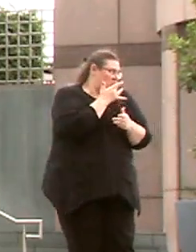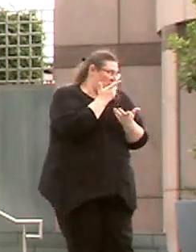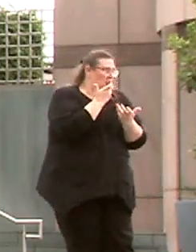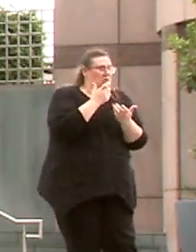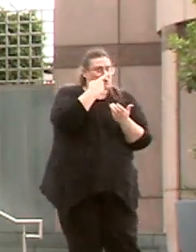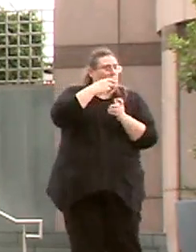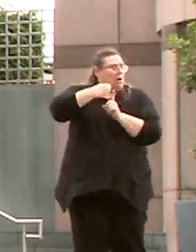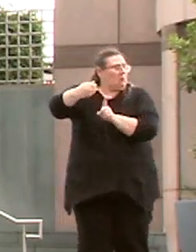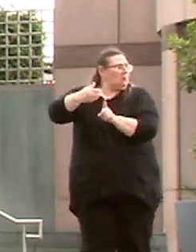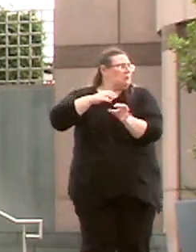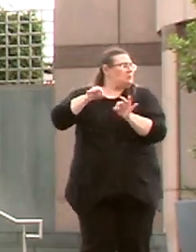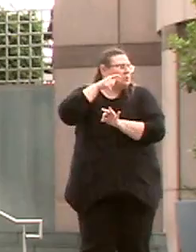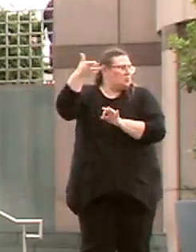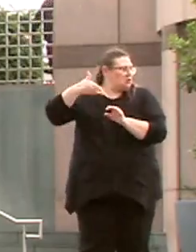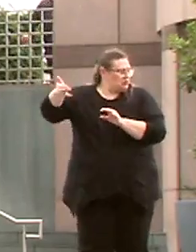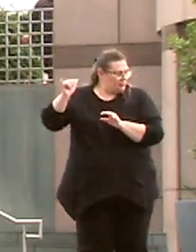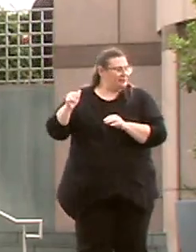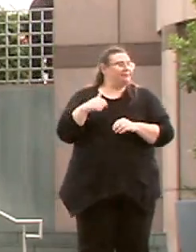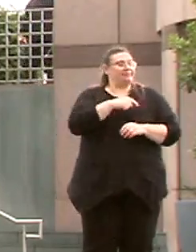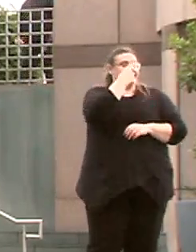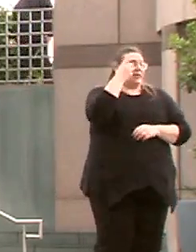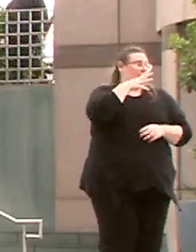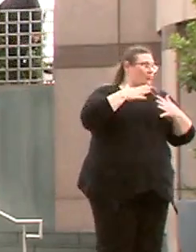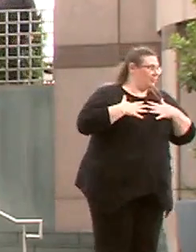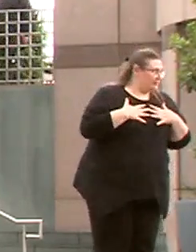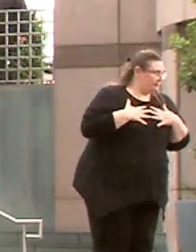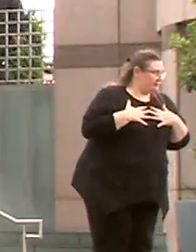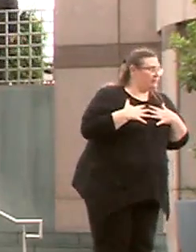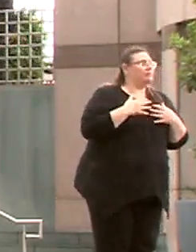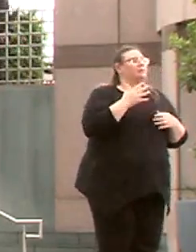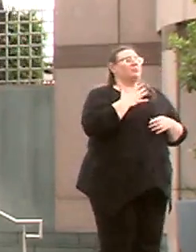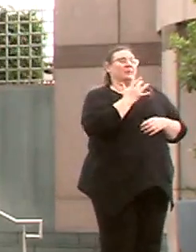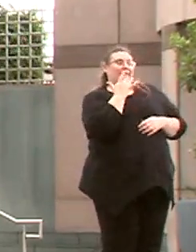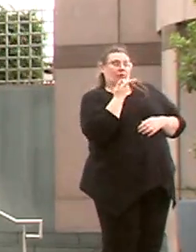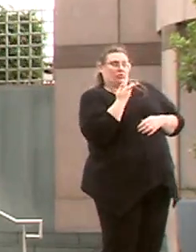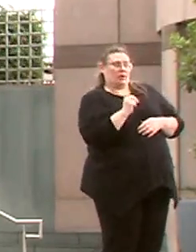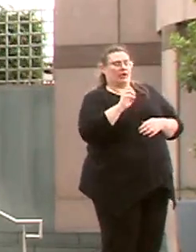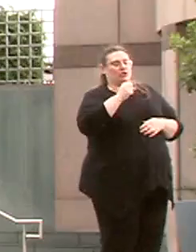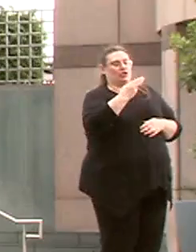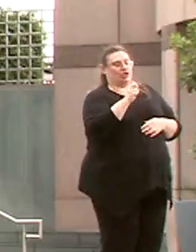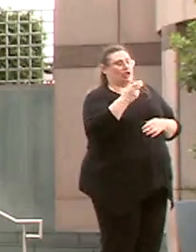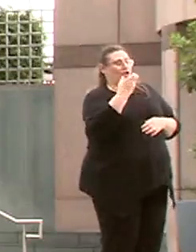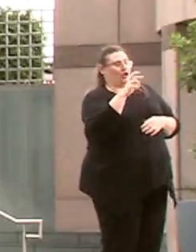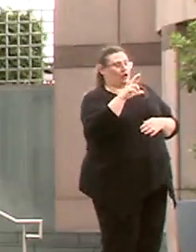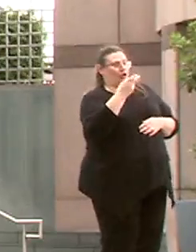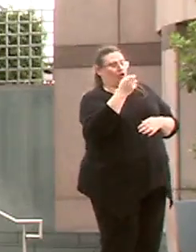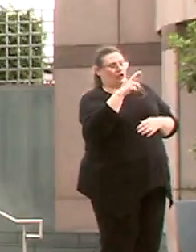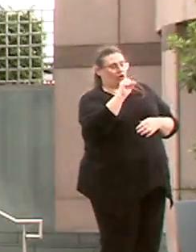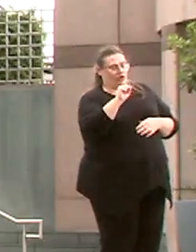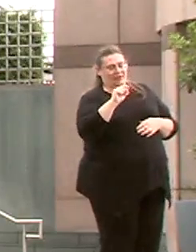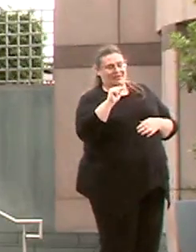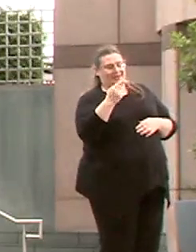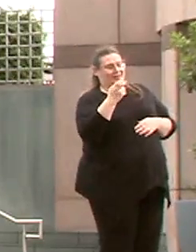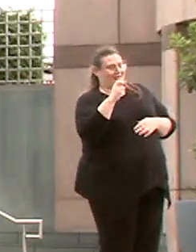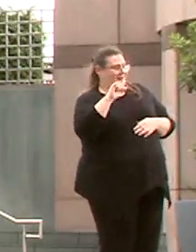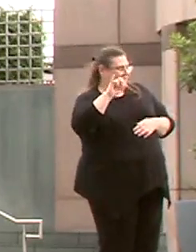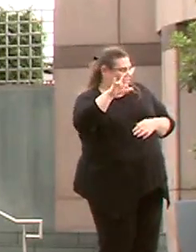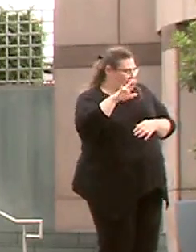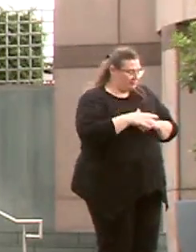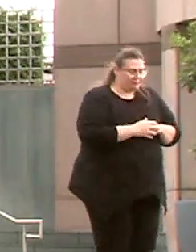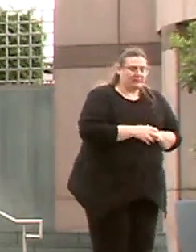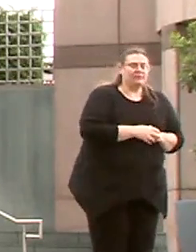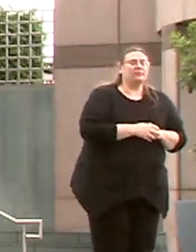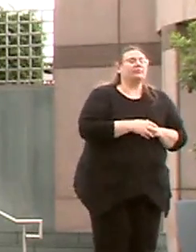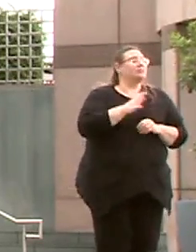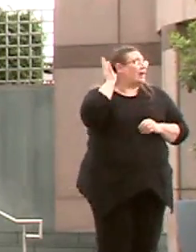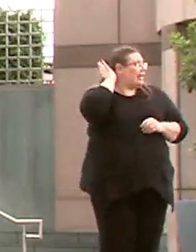for themselves. So first of all, I'm a Black woman who prefers the pronouns she, her, hers, ea. I have